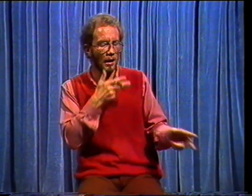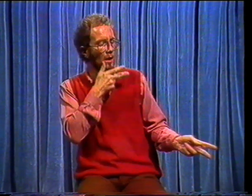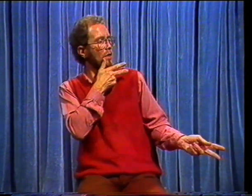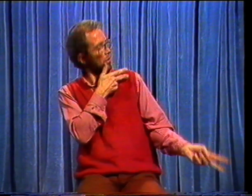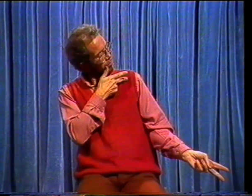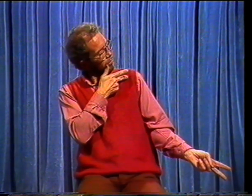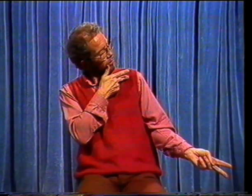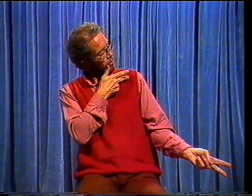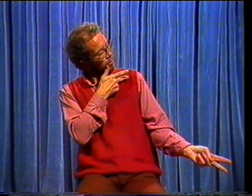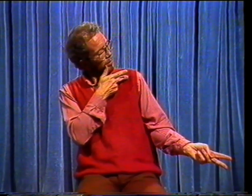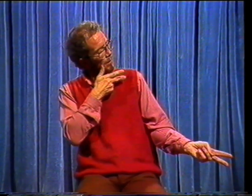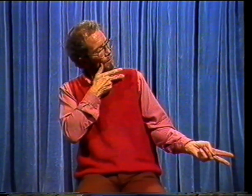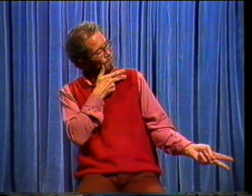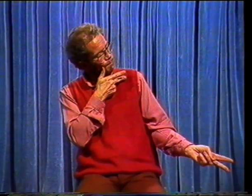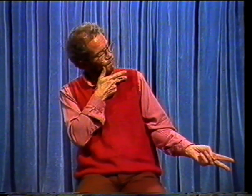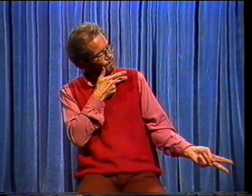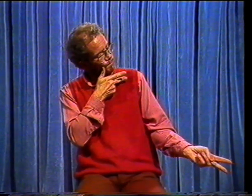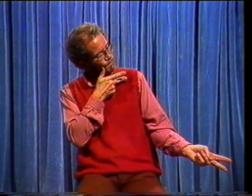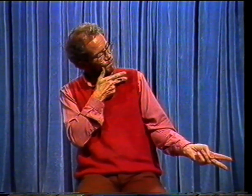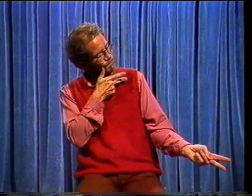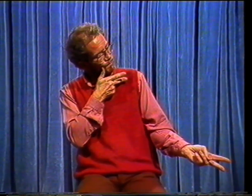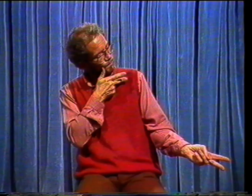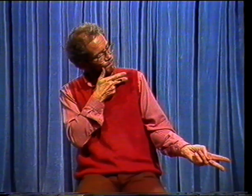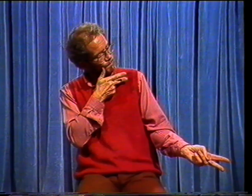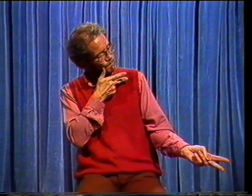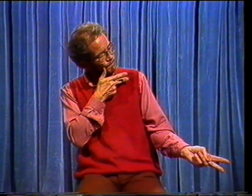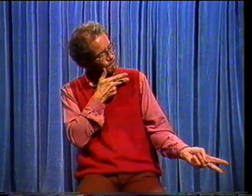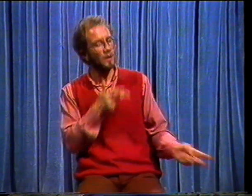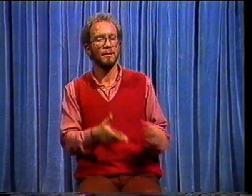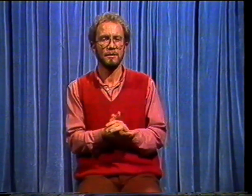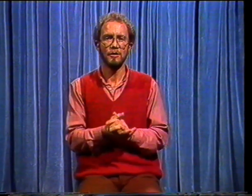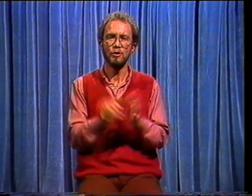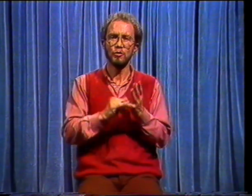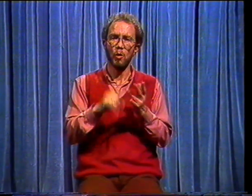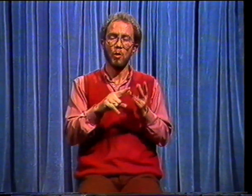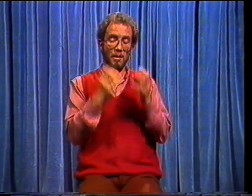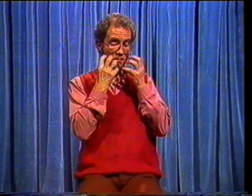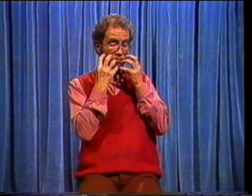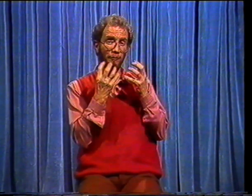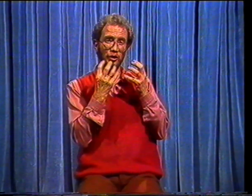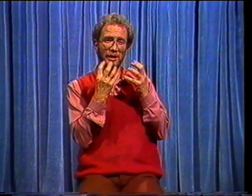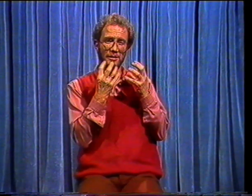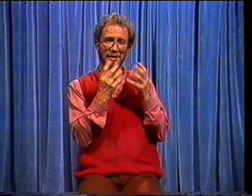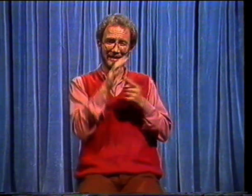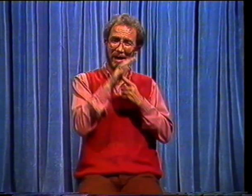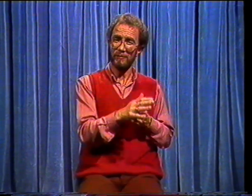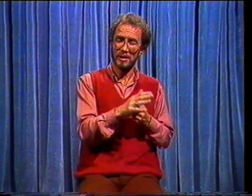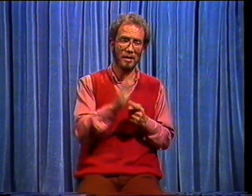downstairs, you can see them with puff cheeks. So the puff cheeks